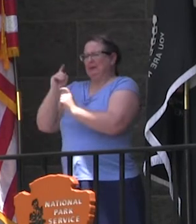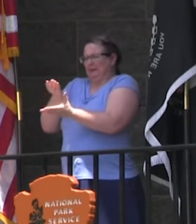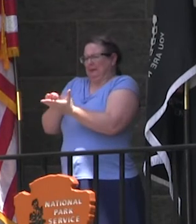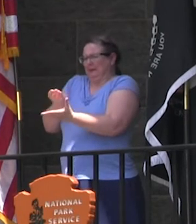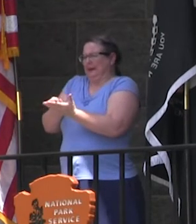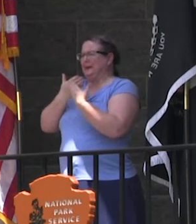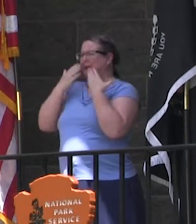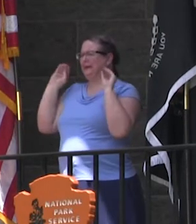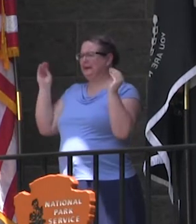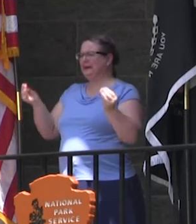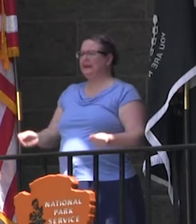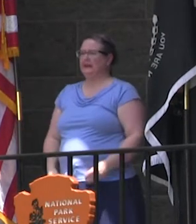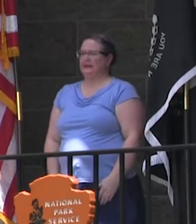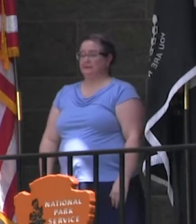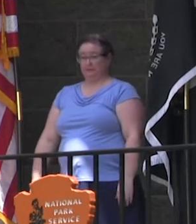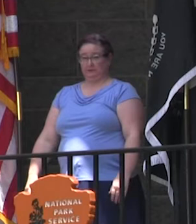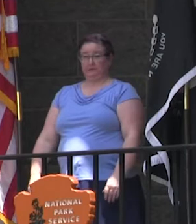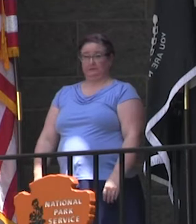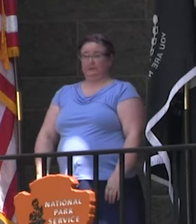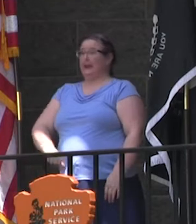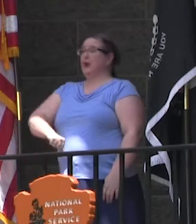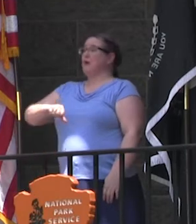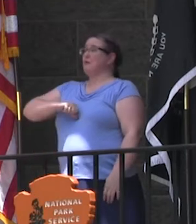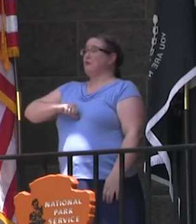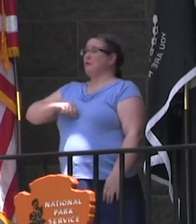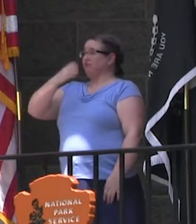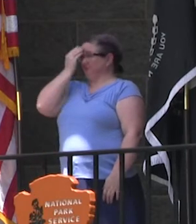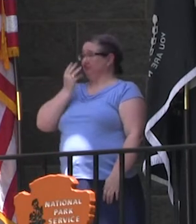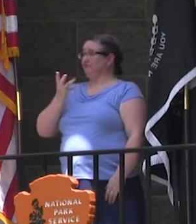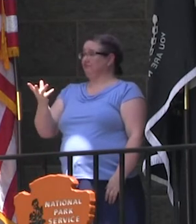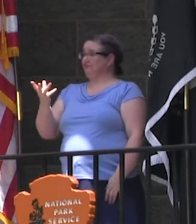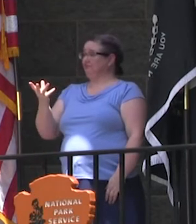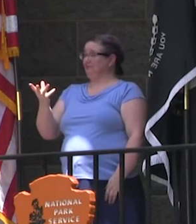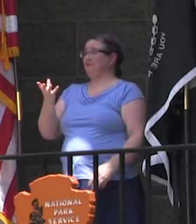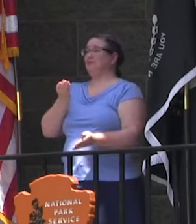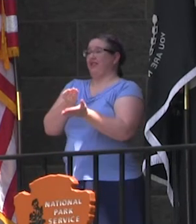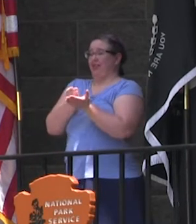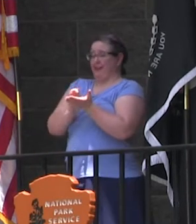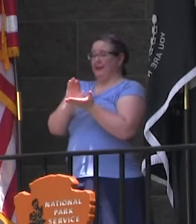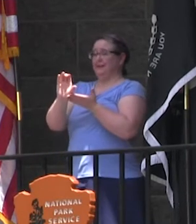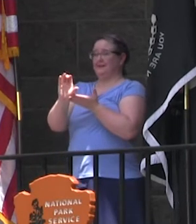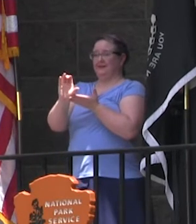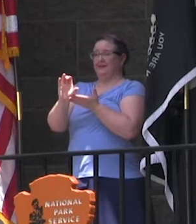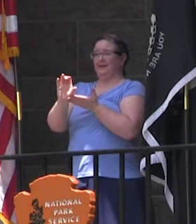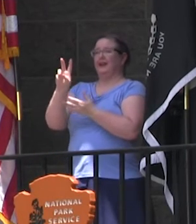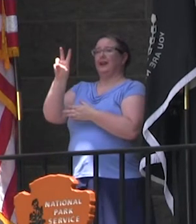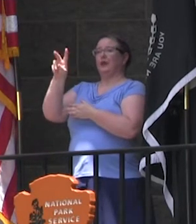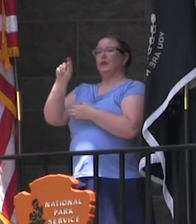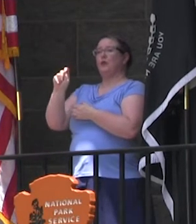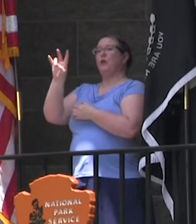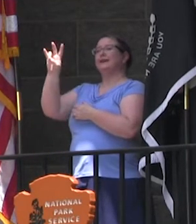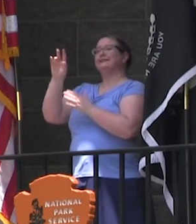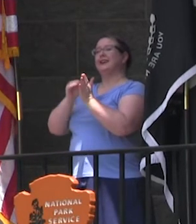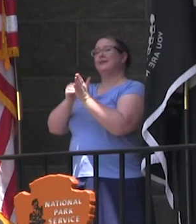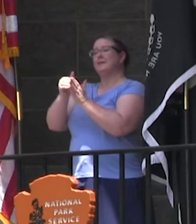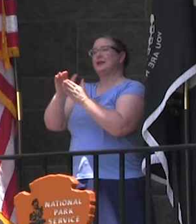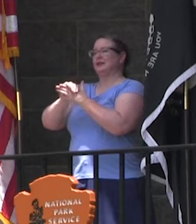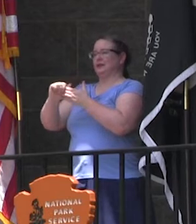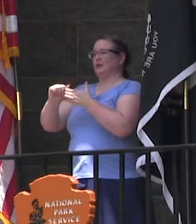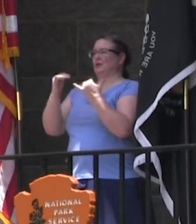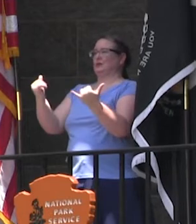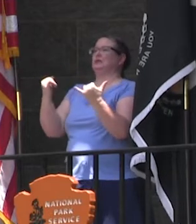thing. Well, I'm proud today to tell you that the fund stands at $2.7